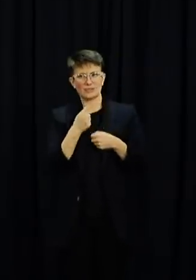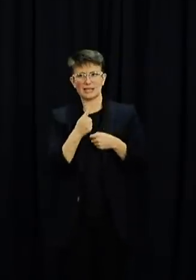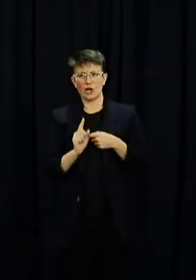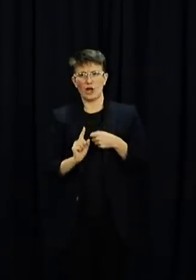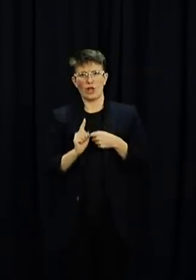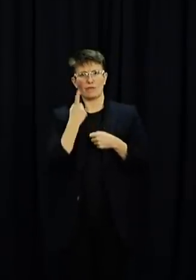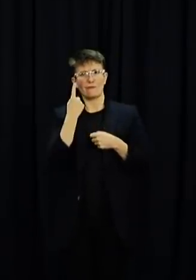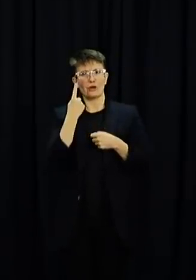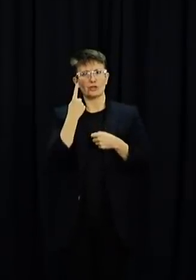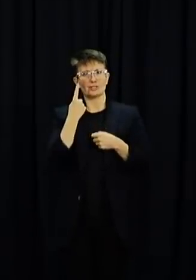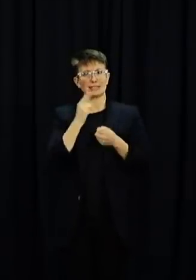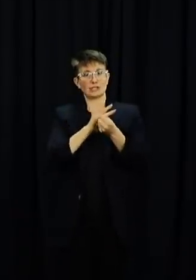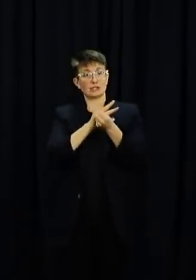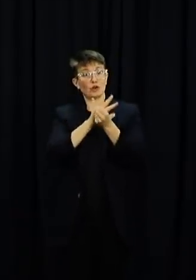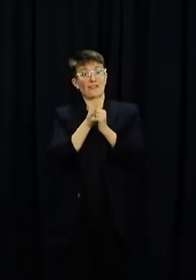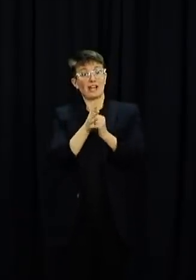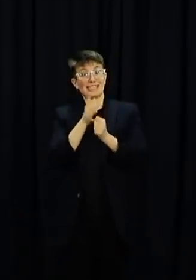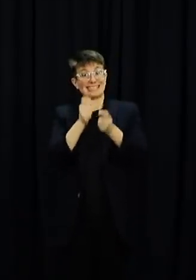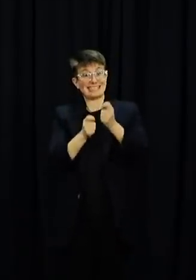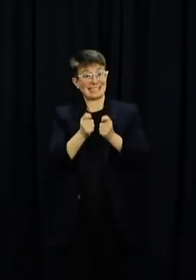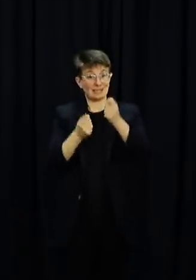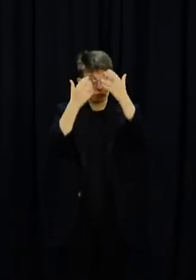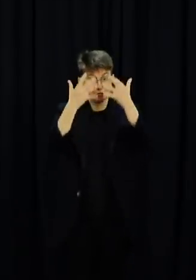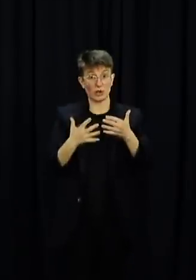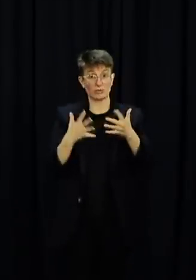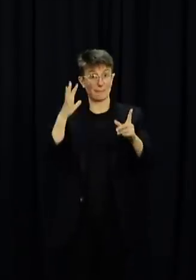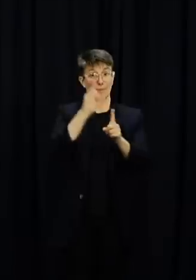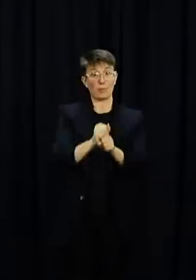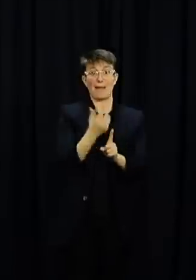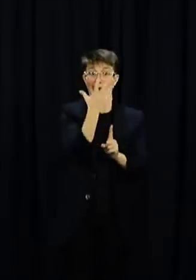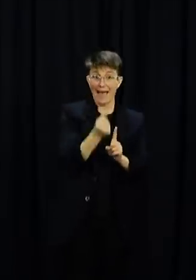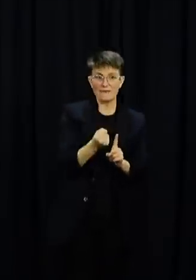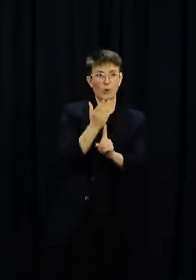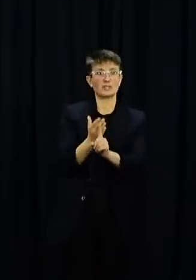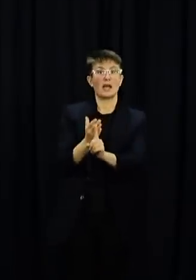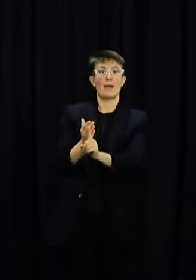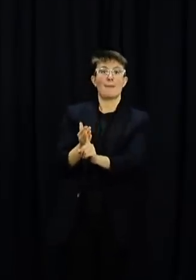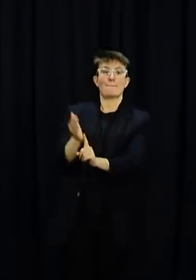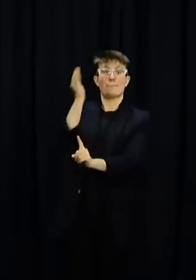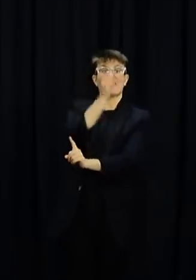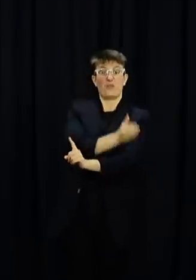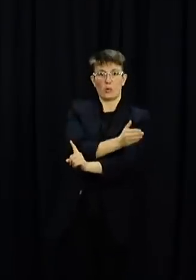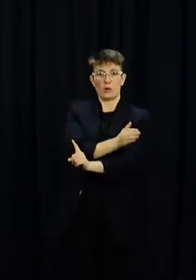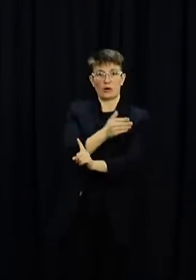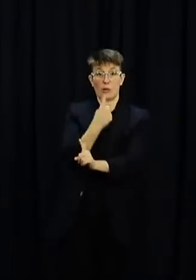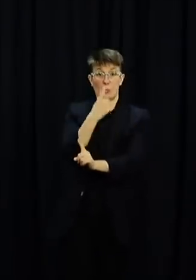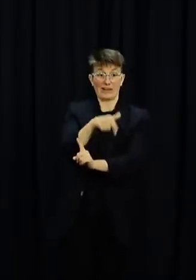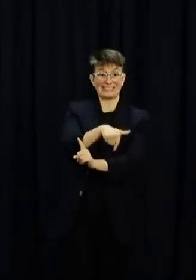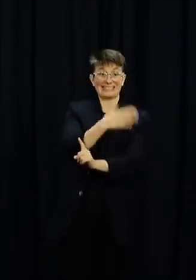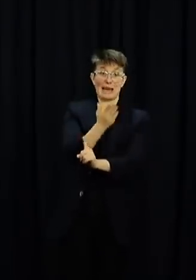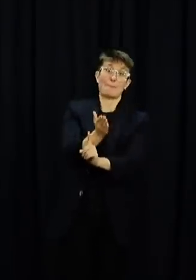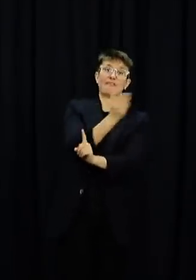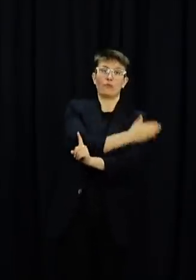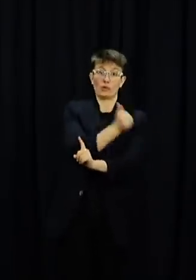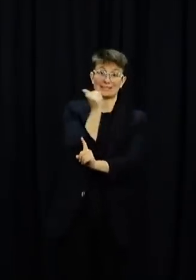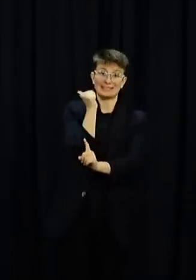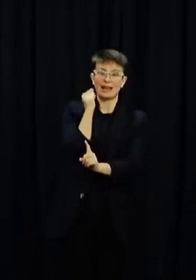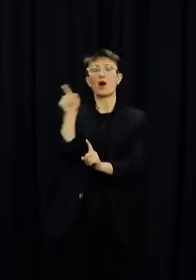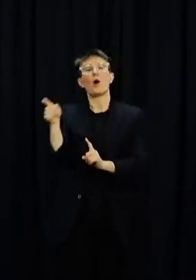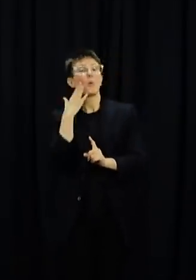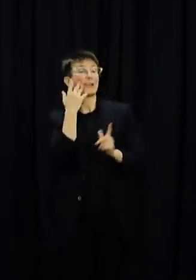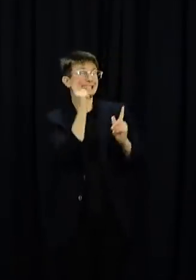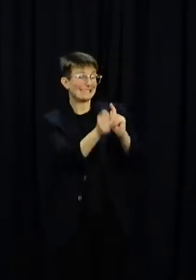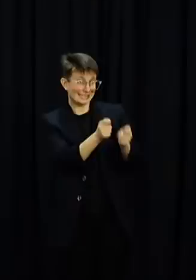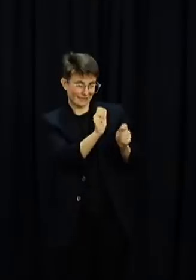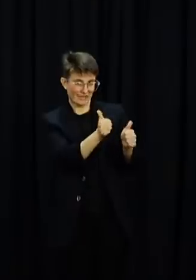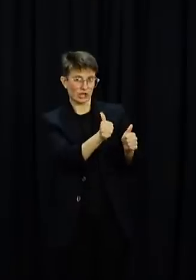That's when they were tested, and then the results came through yesterday. Yeah. So that's, as you remember, we have that cycle of testing and then the results coming through.